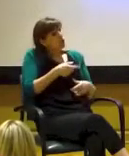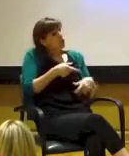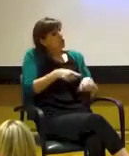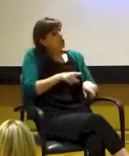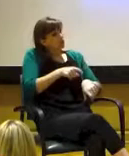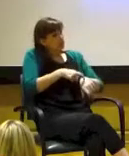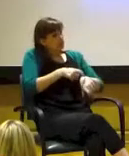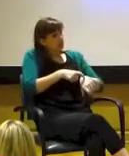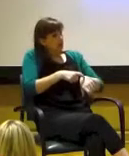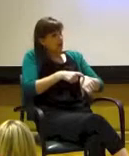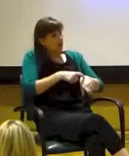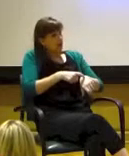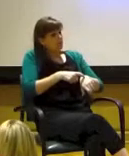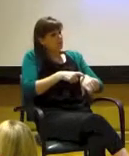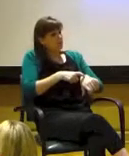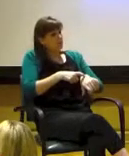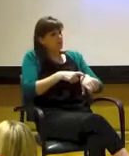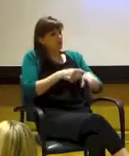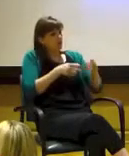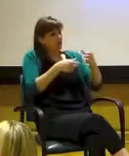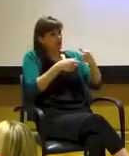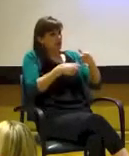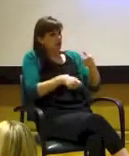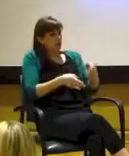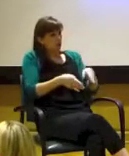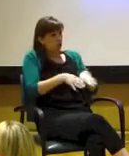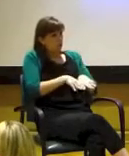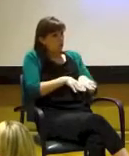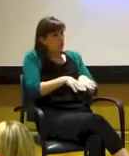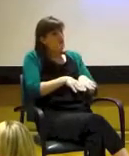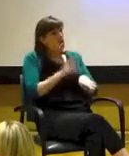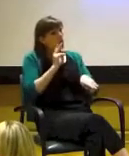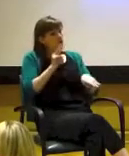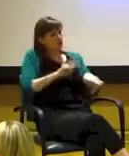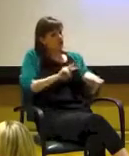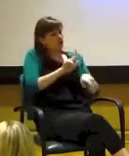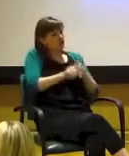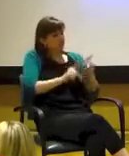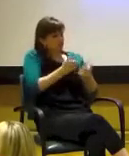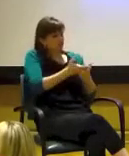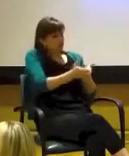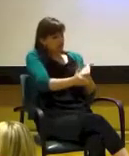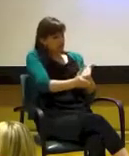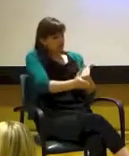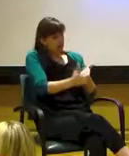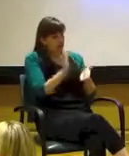time of the initial spinal closure, we look for those kinds of things.